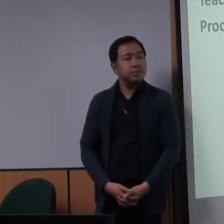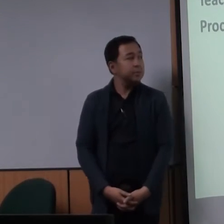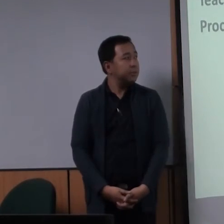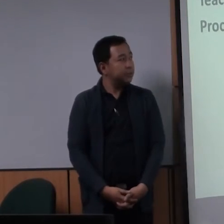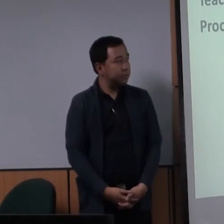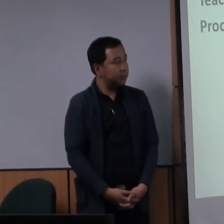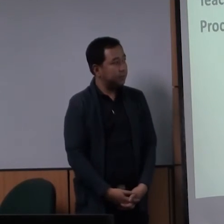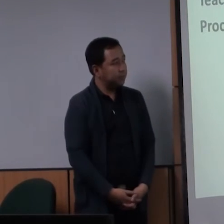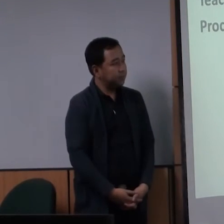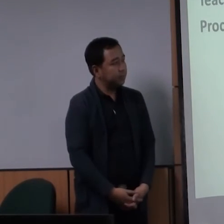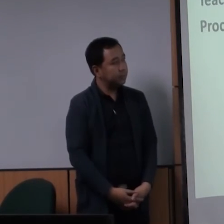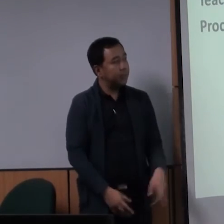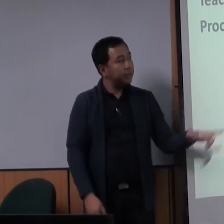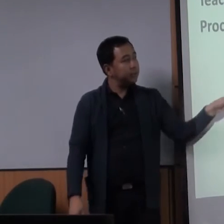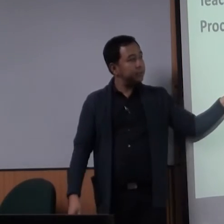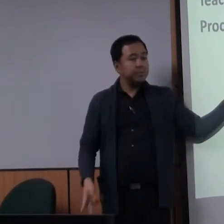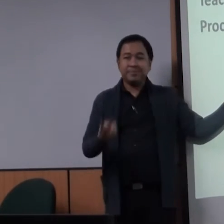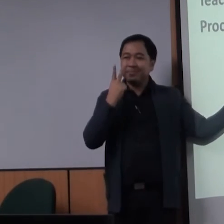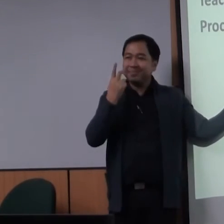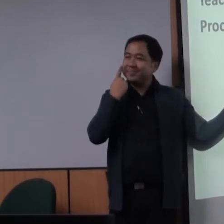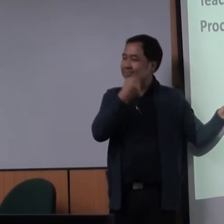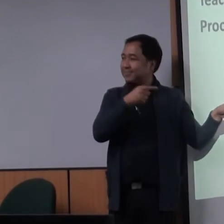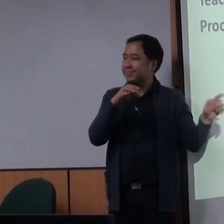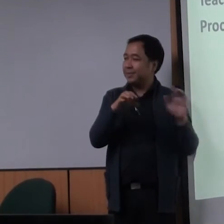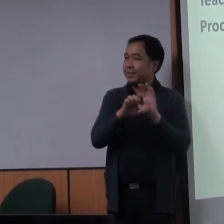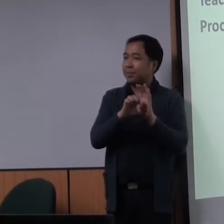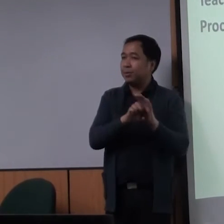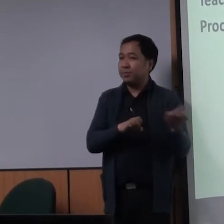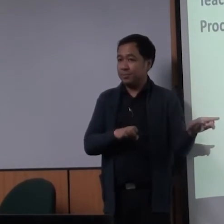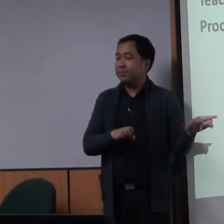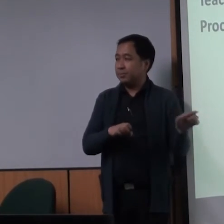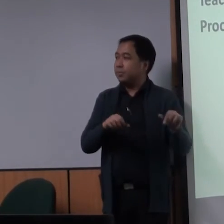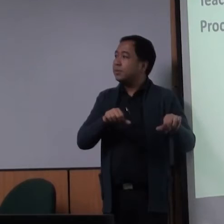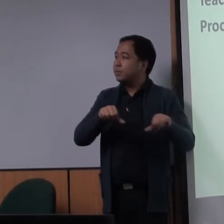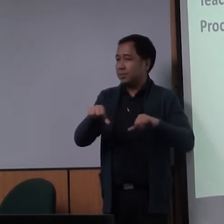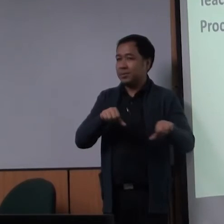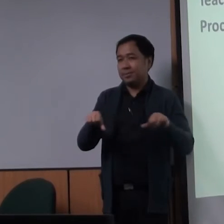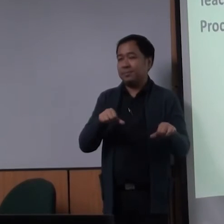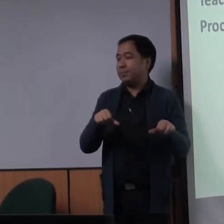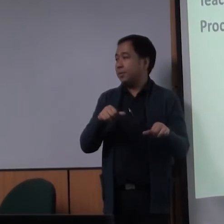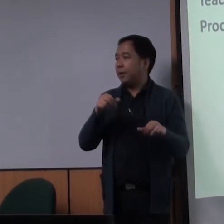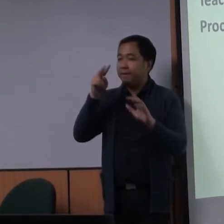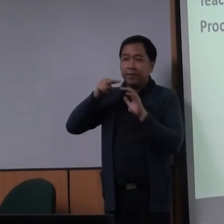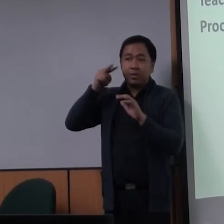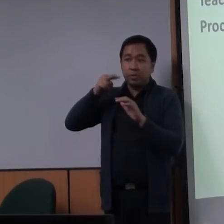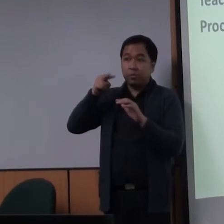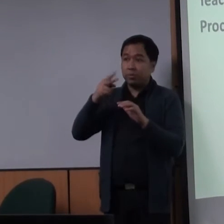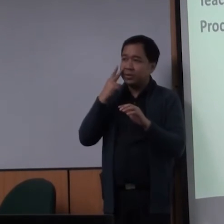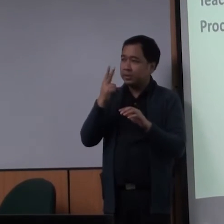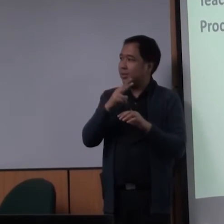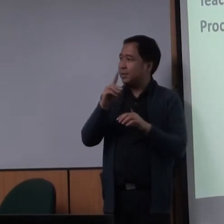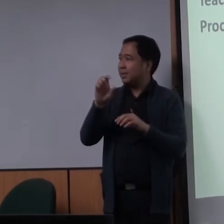Then here, as you see the sample of the, it's still the animated teaching tool. Diba? Yung Math Signer's